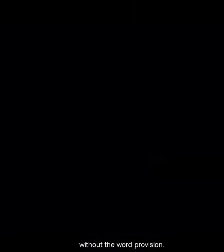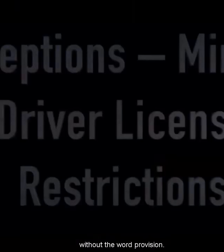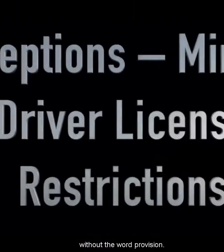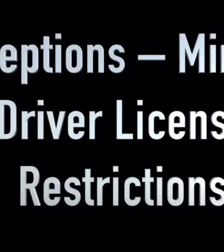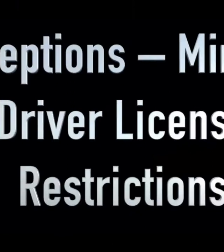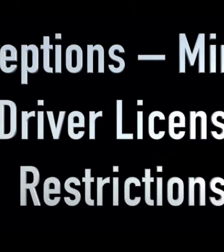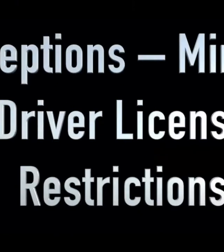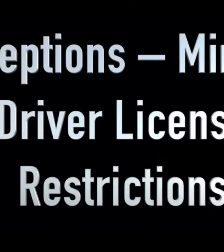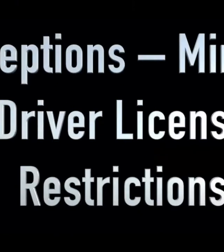provisional.